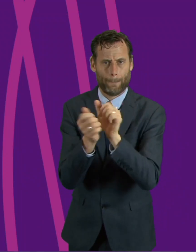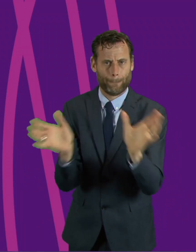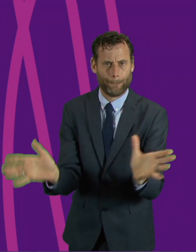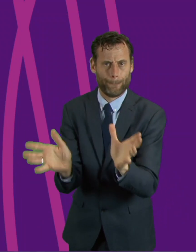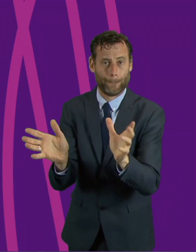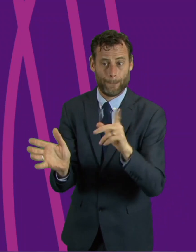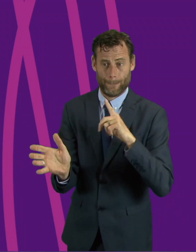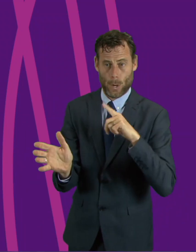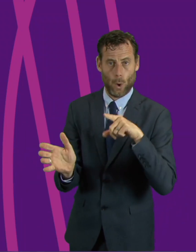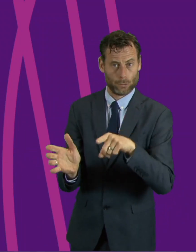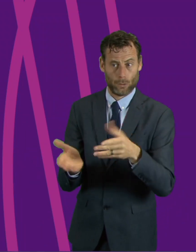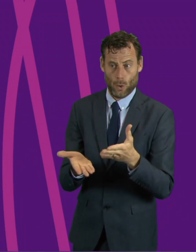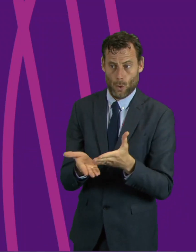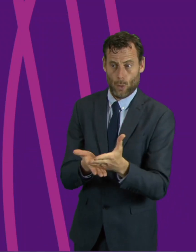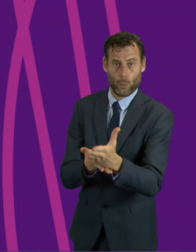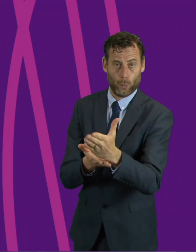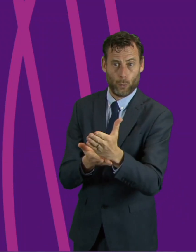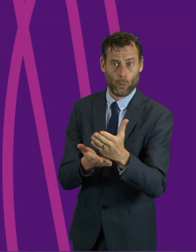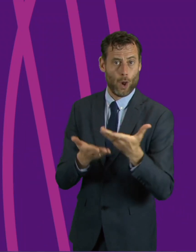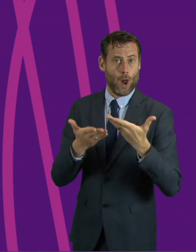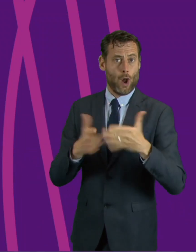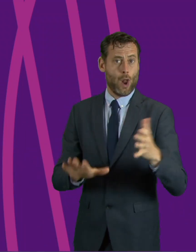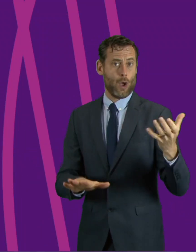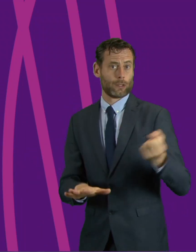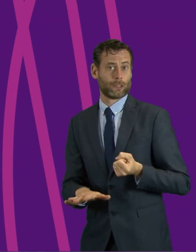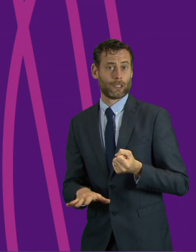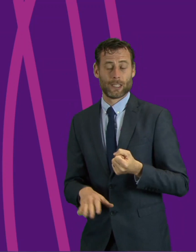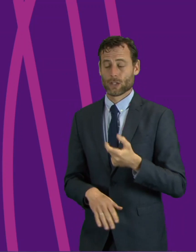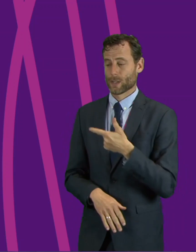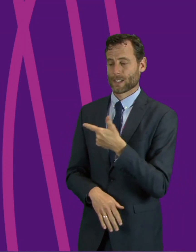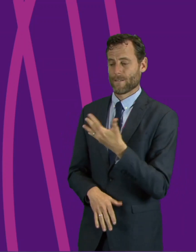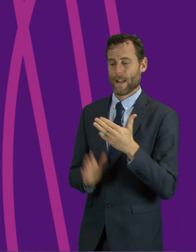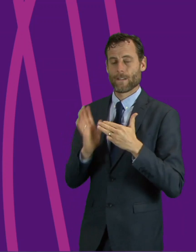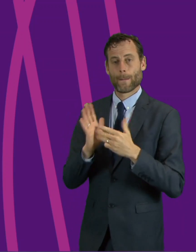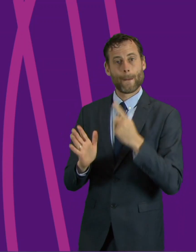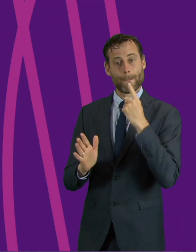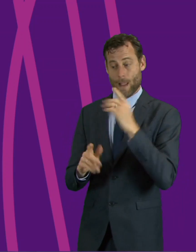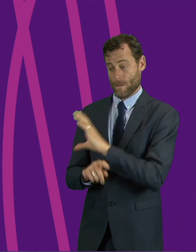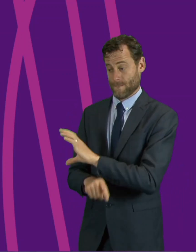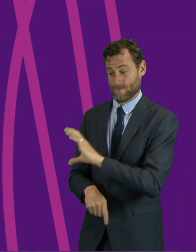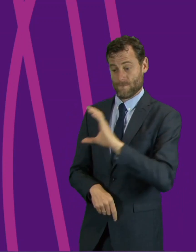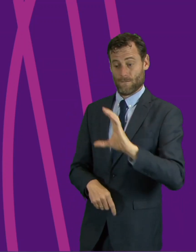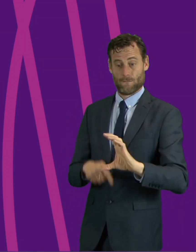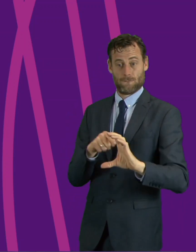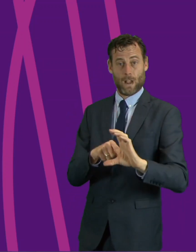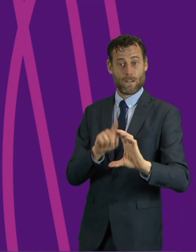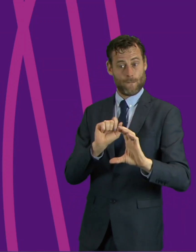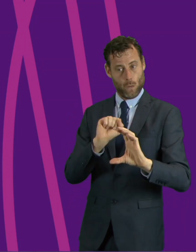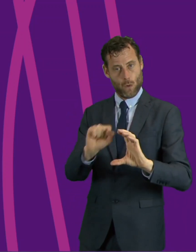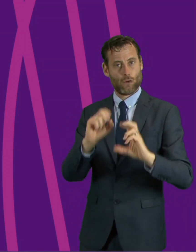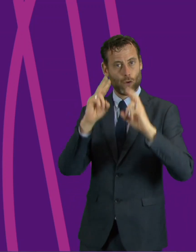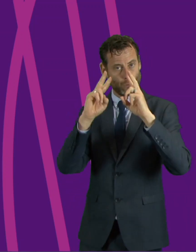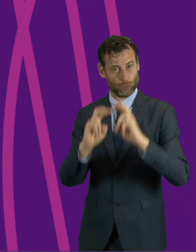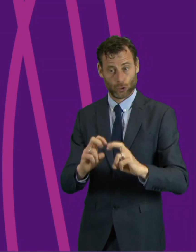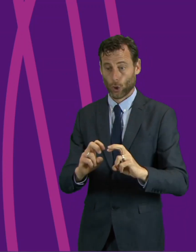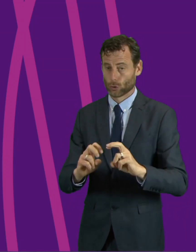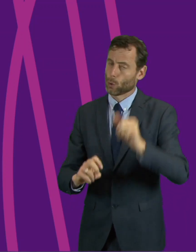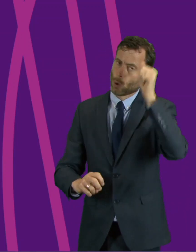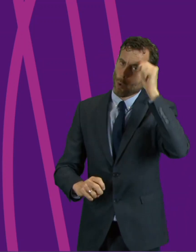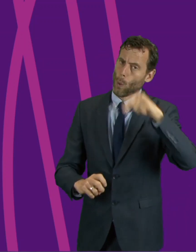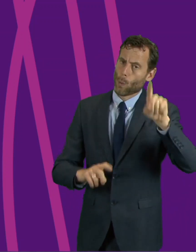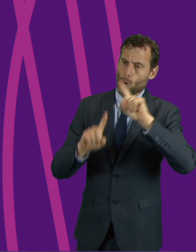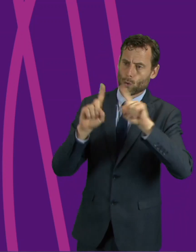through this difficult time. That's £75 million for research funding, which has been welcomed by the sector and will form